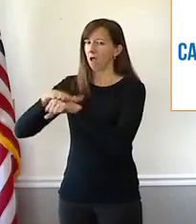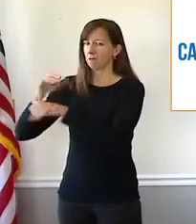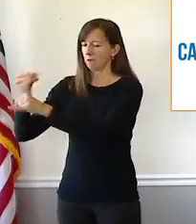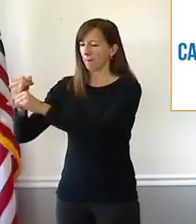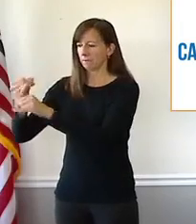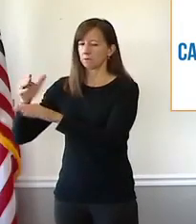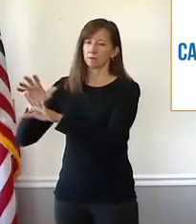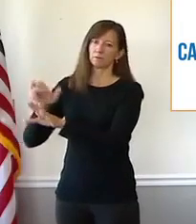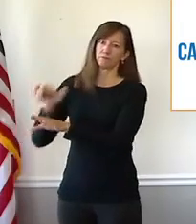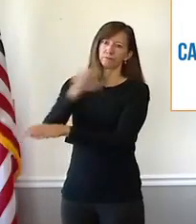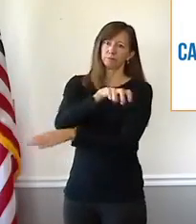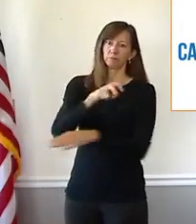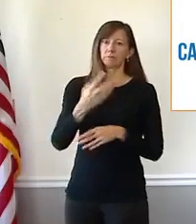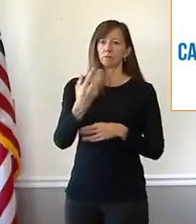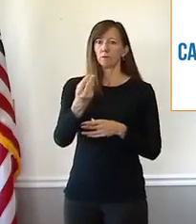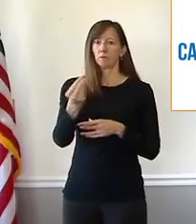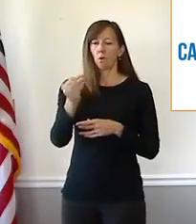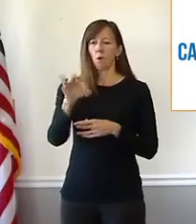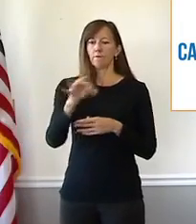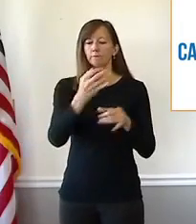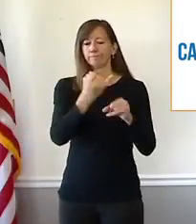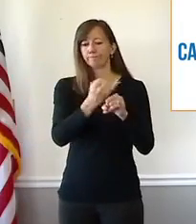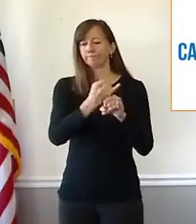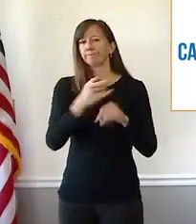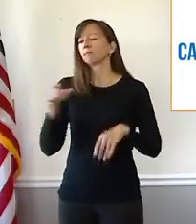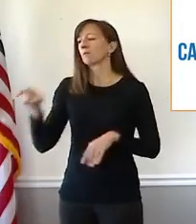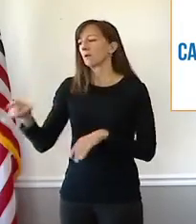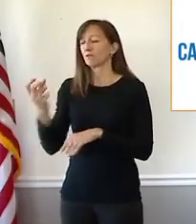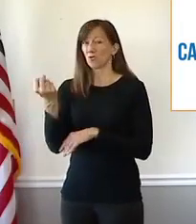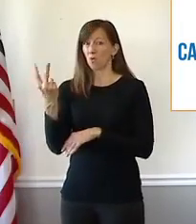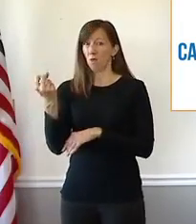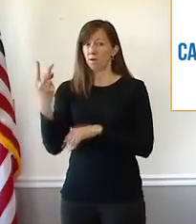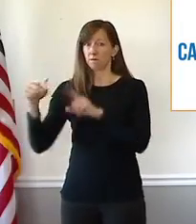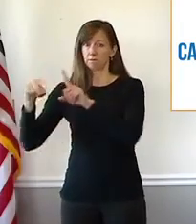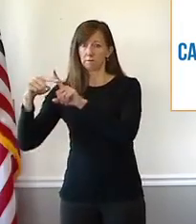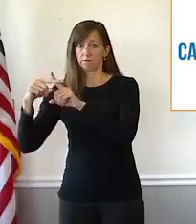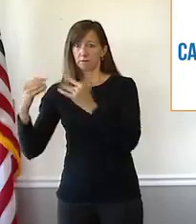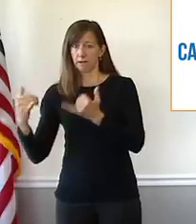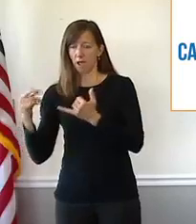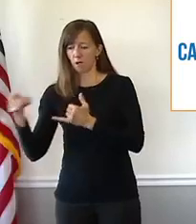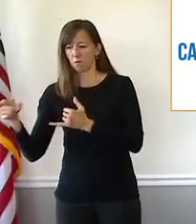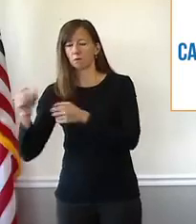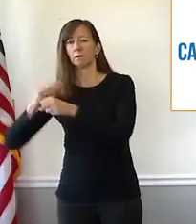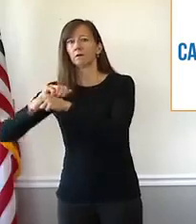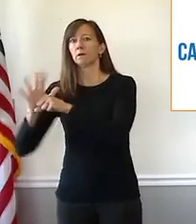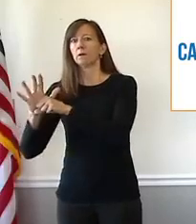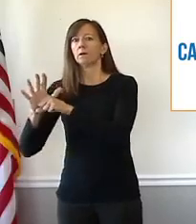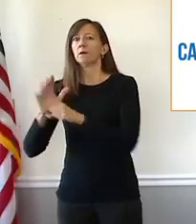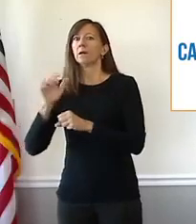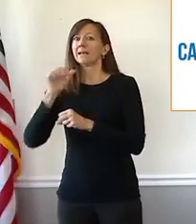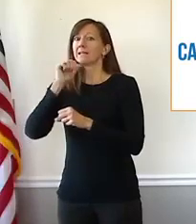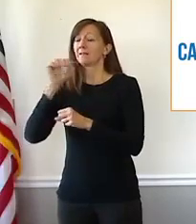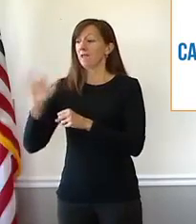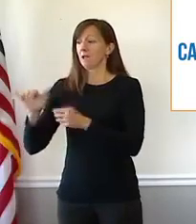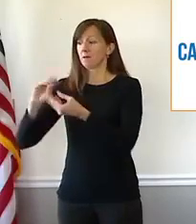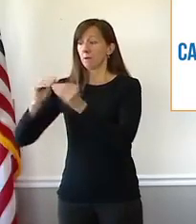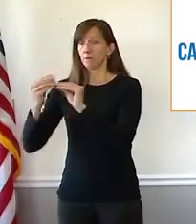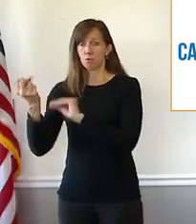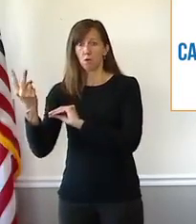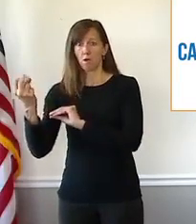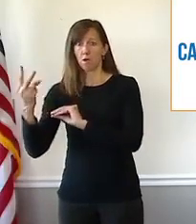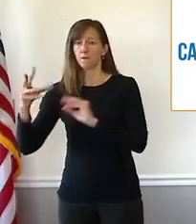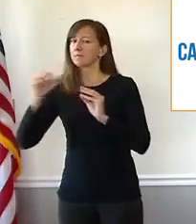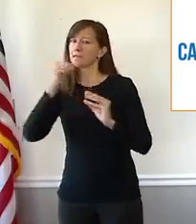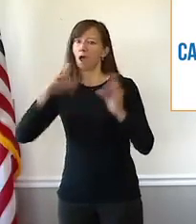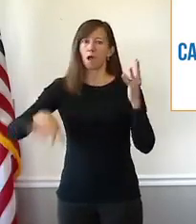confirmed cases at Marist. Those numbers are not yet added to the county's dashboard. I do want to acknowledge that Marist College, we're